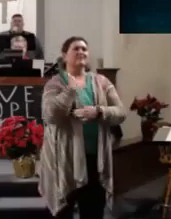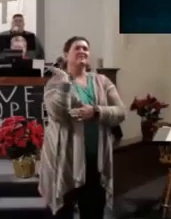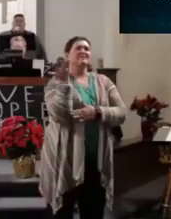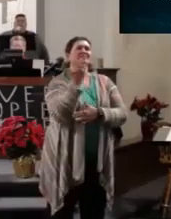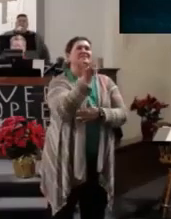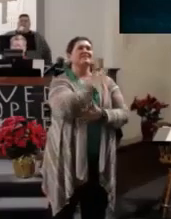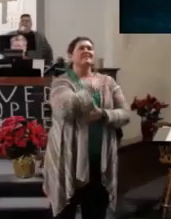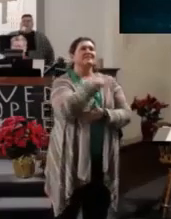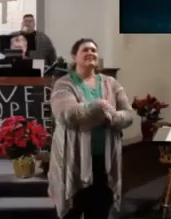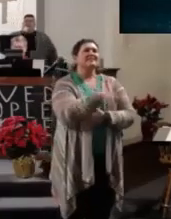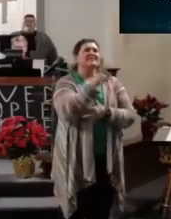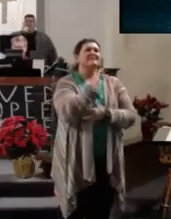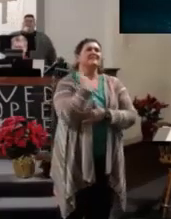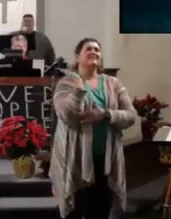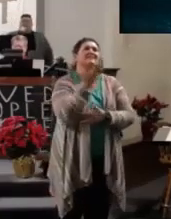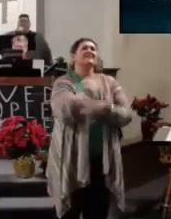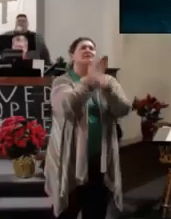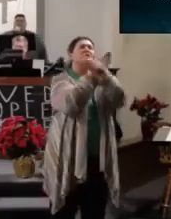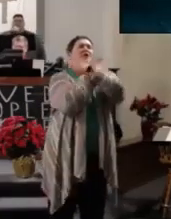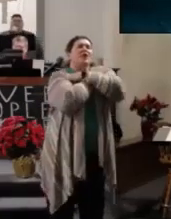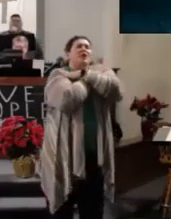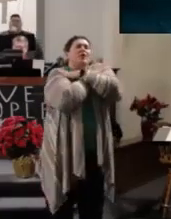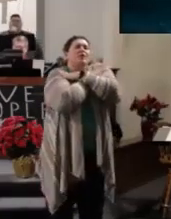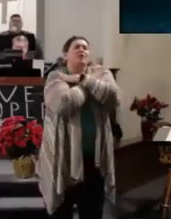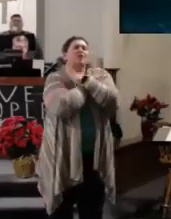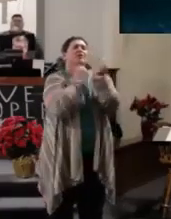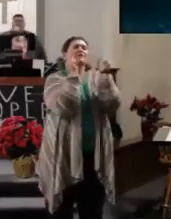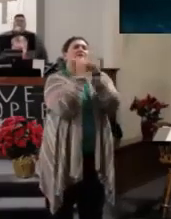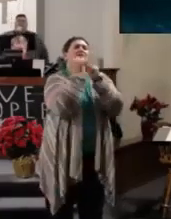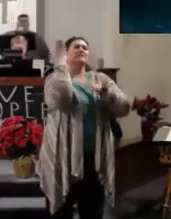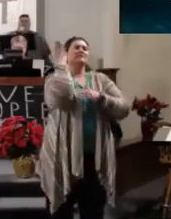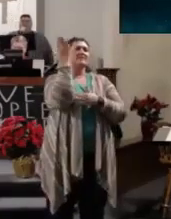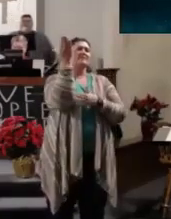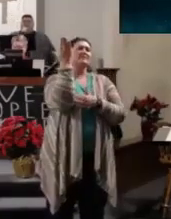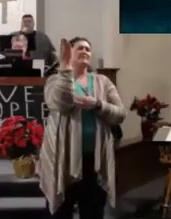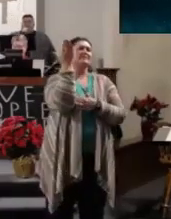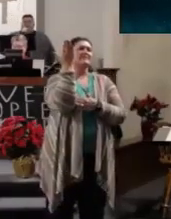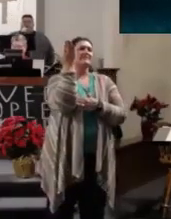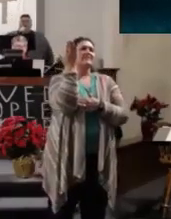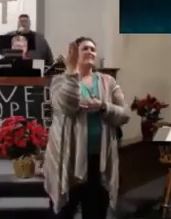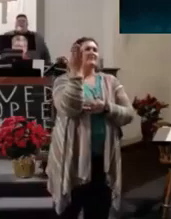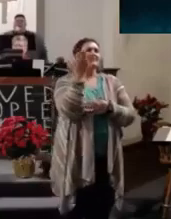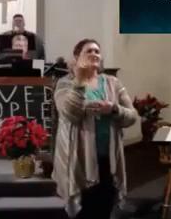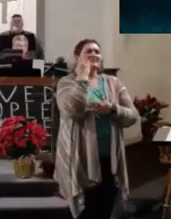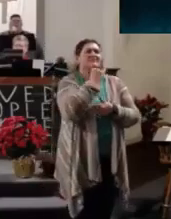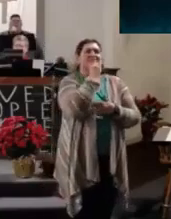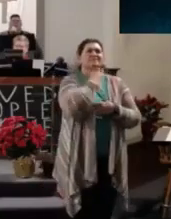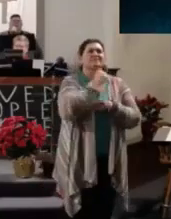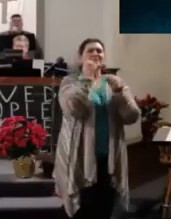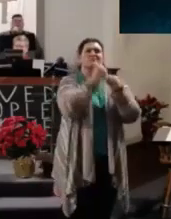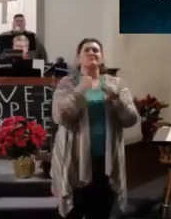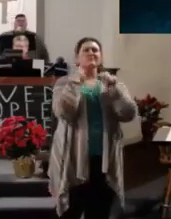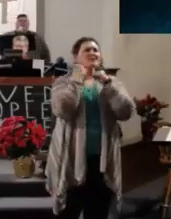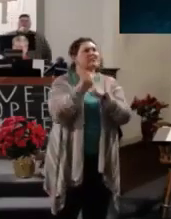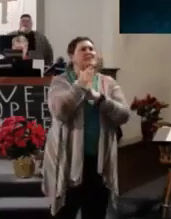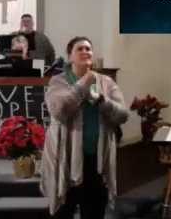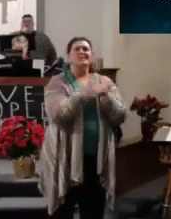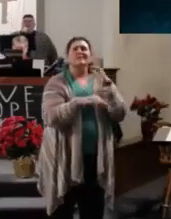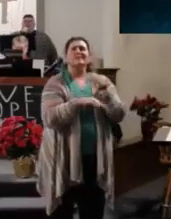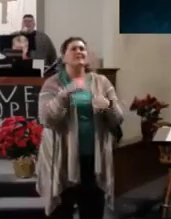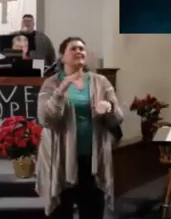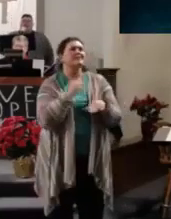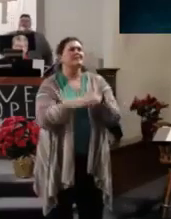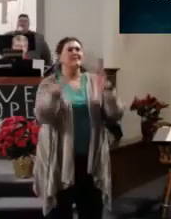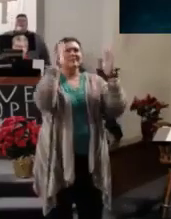us, God, us find our rest in thee. Israel's strength